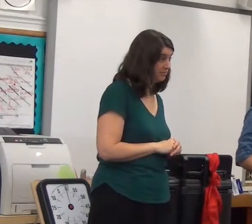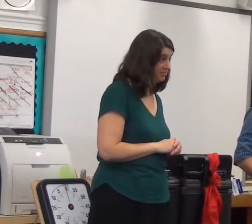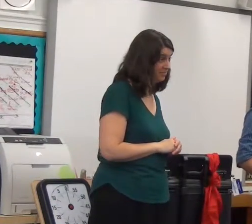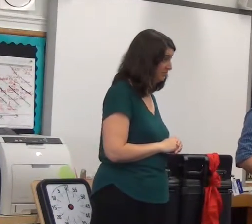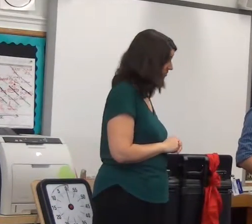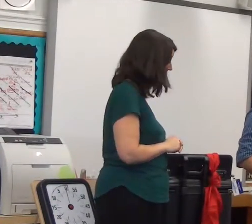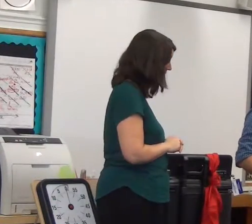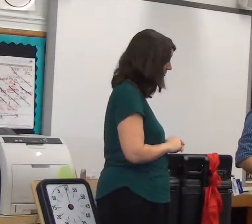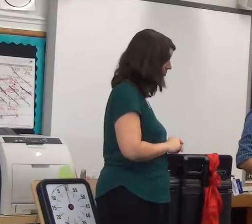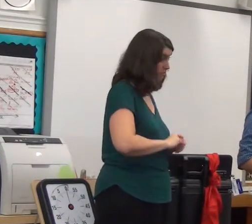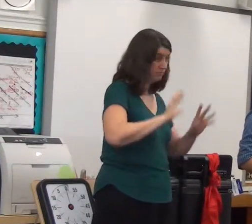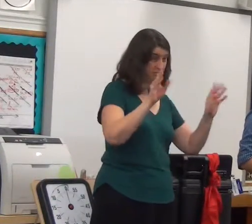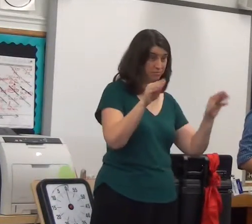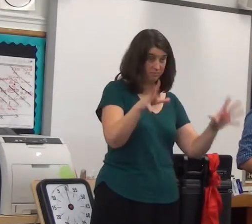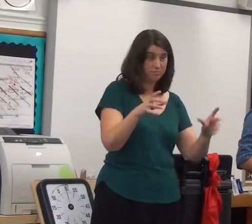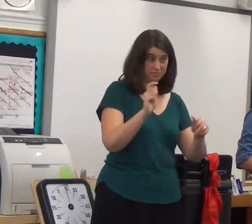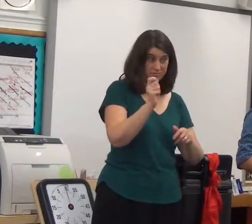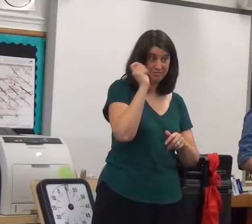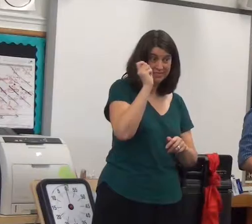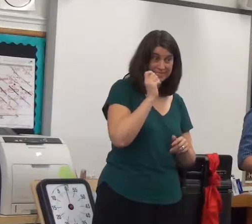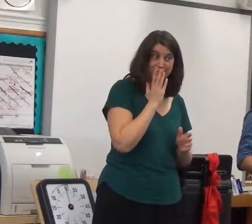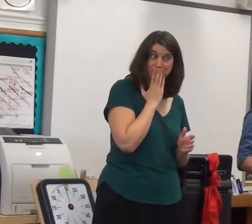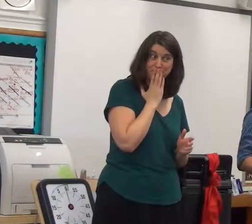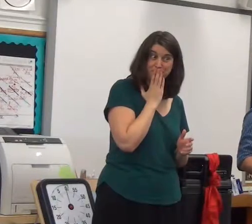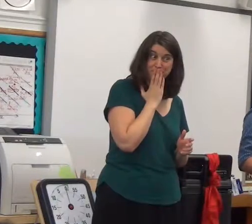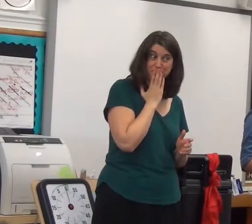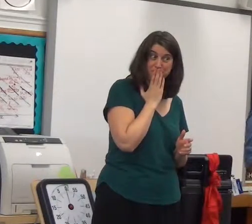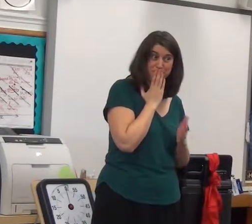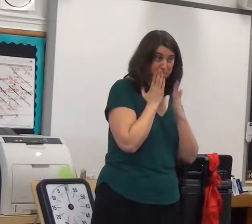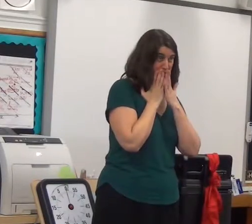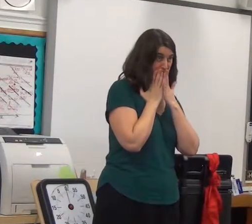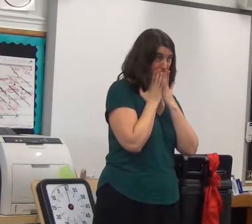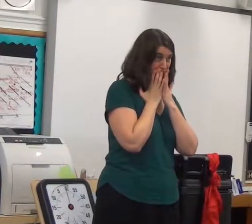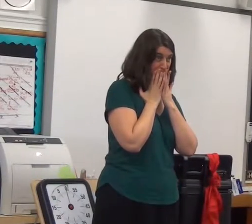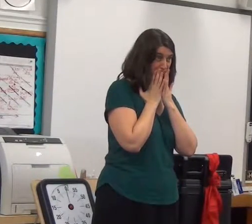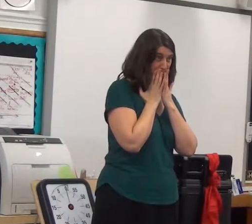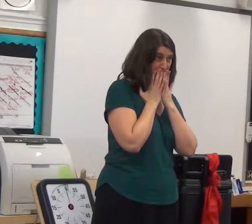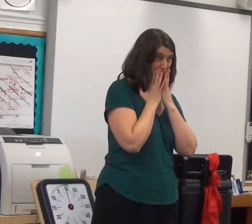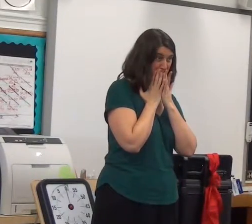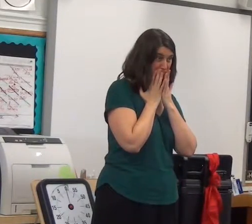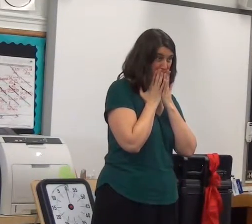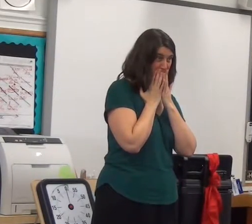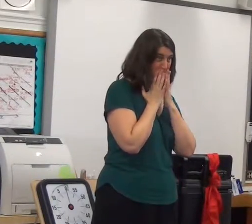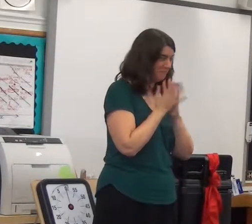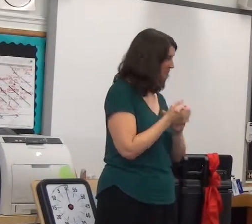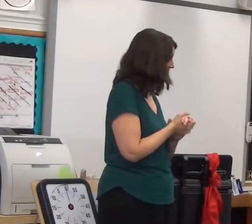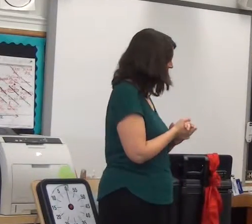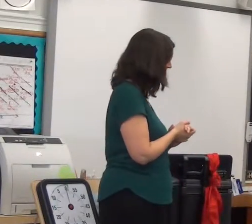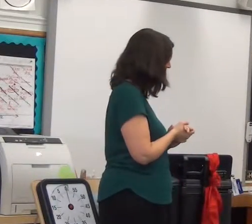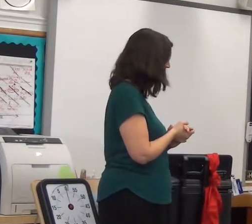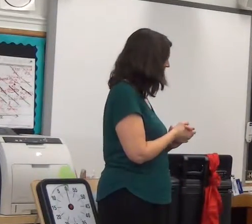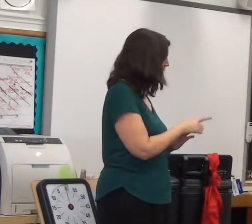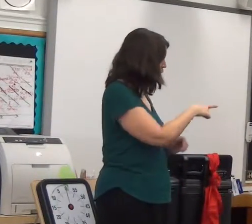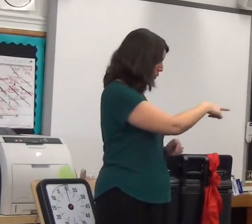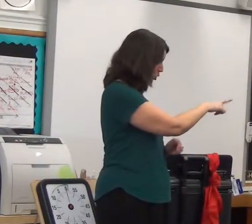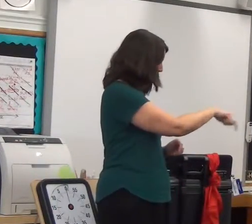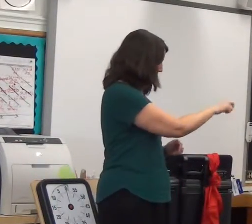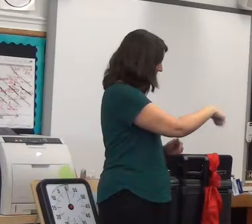Oh my god. This is my magic wand. Michelle, you're going to take the wand, and you're just going to give the wand a little